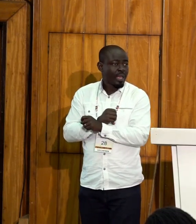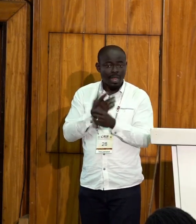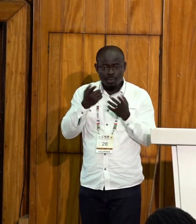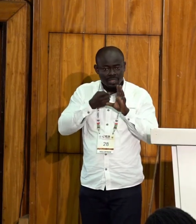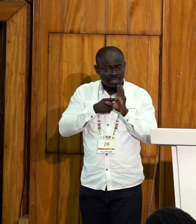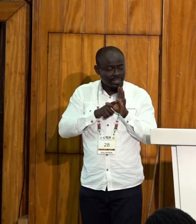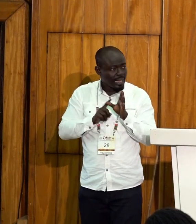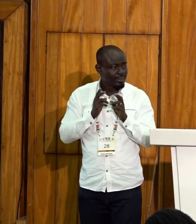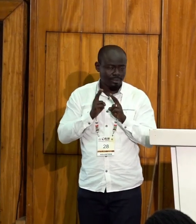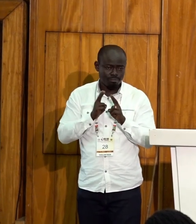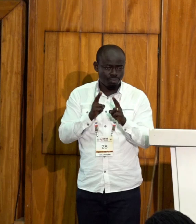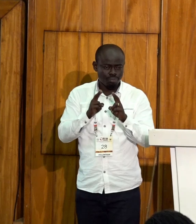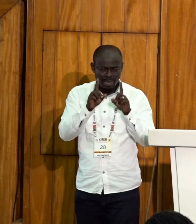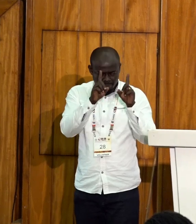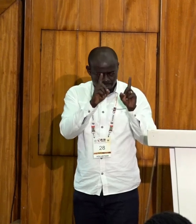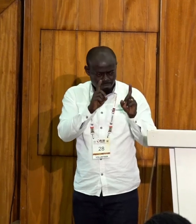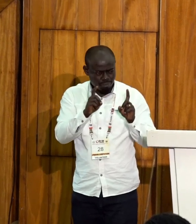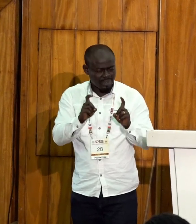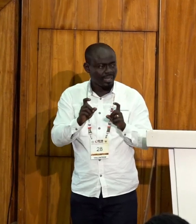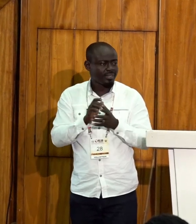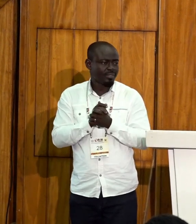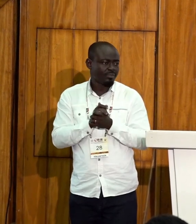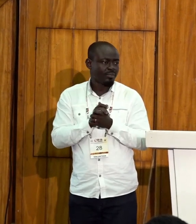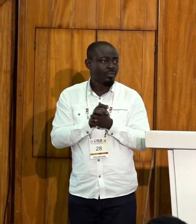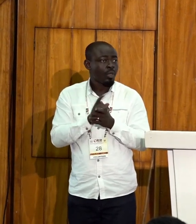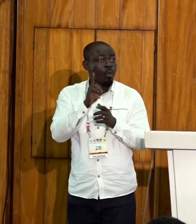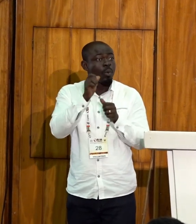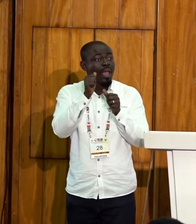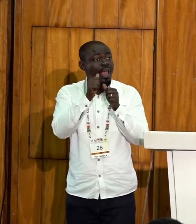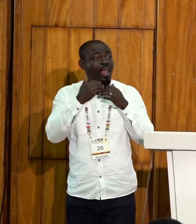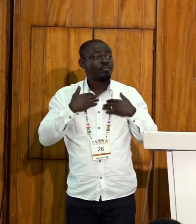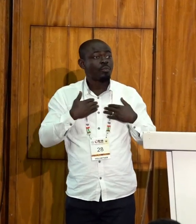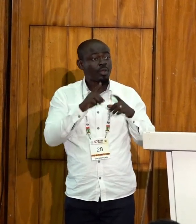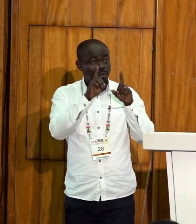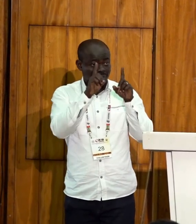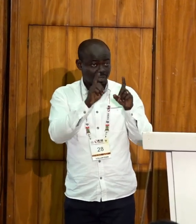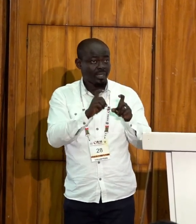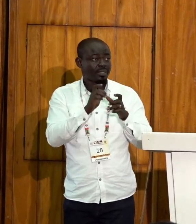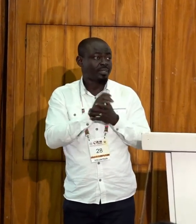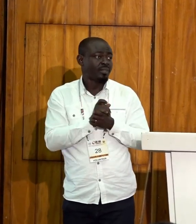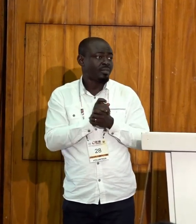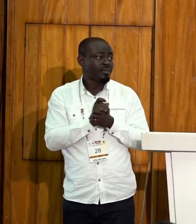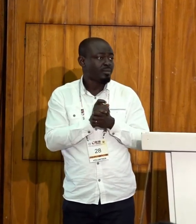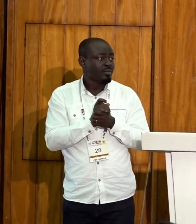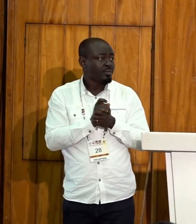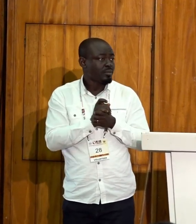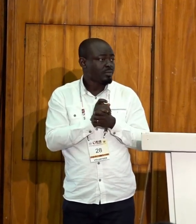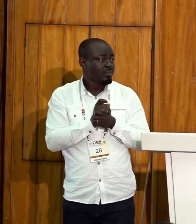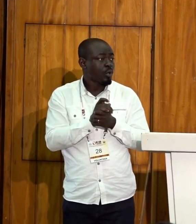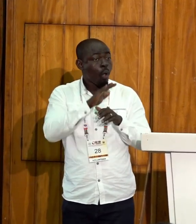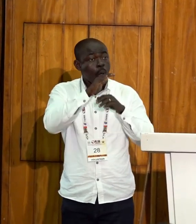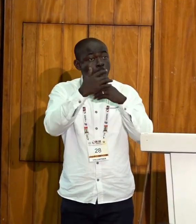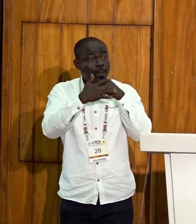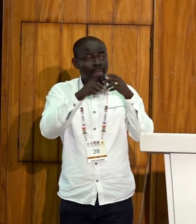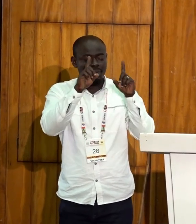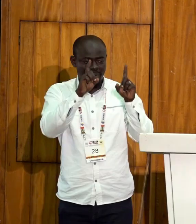aggressive testing program where everybody was tested, all bloods were